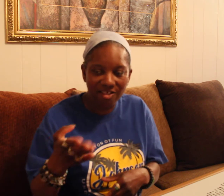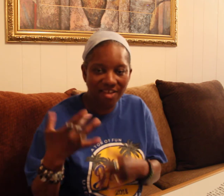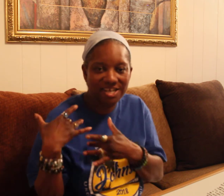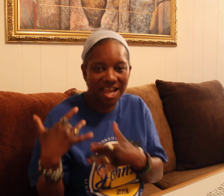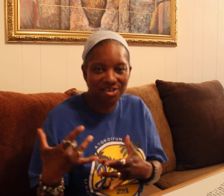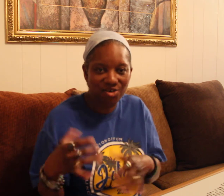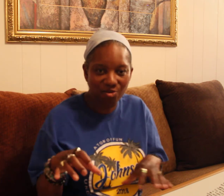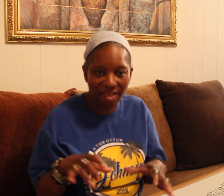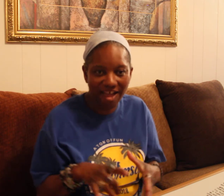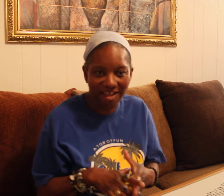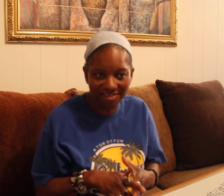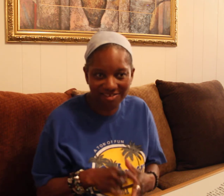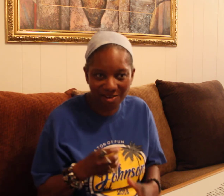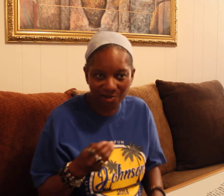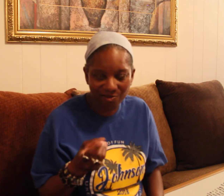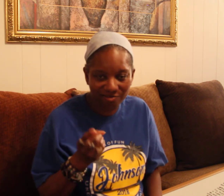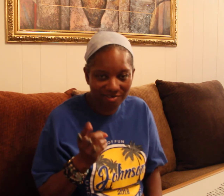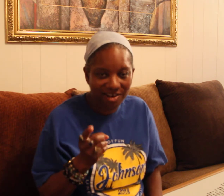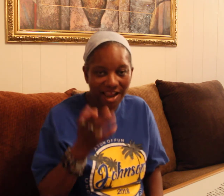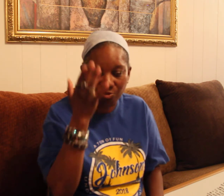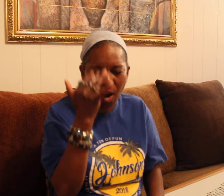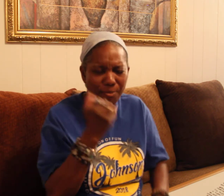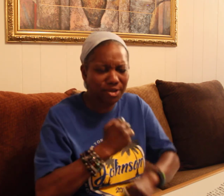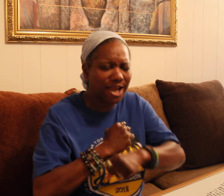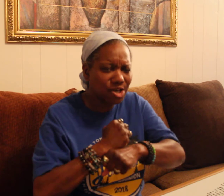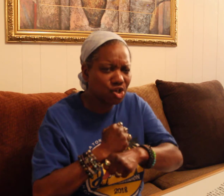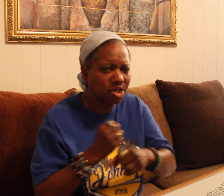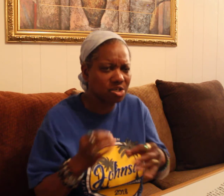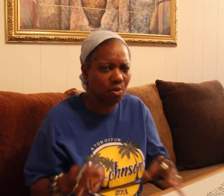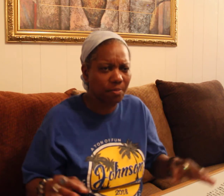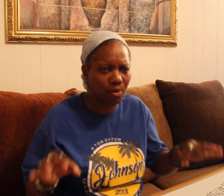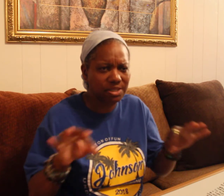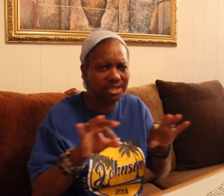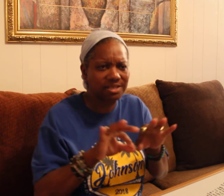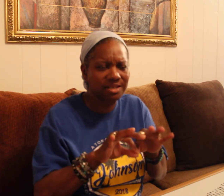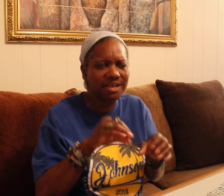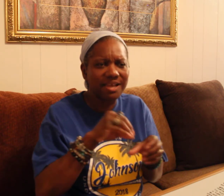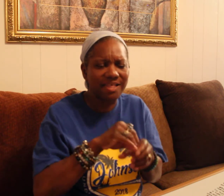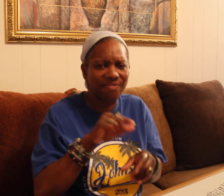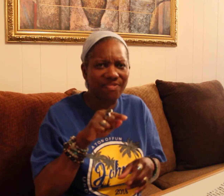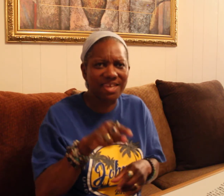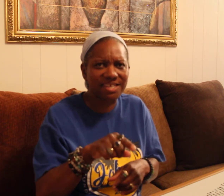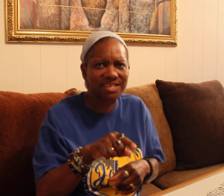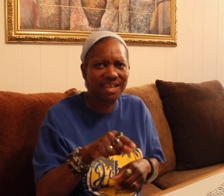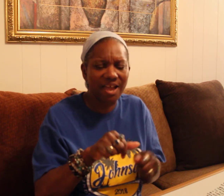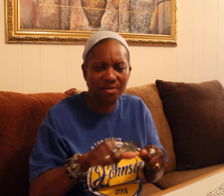that tend to do that. So that's why protection is so important in this area.